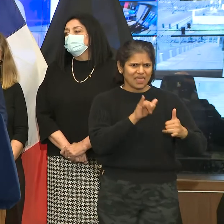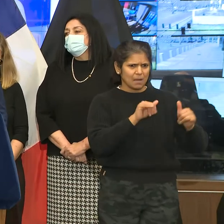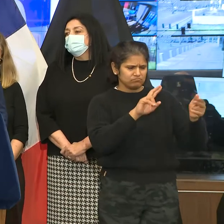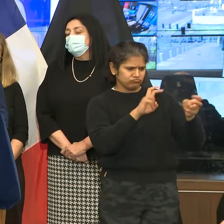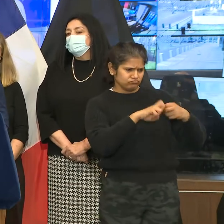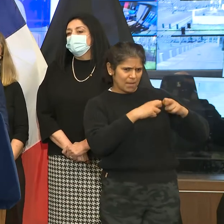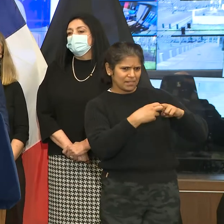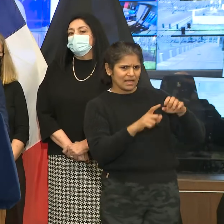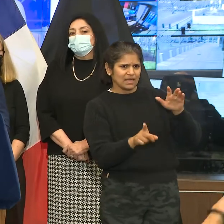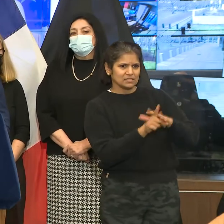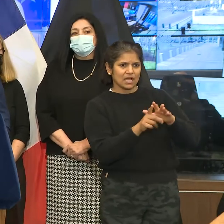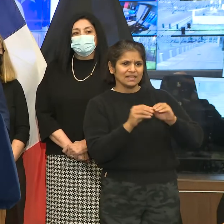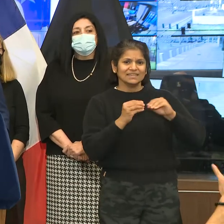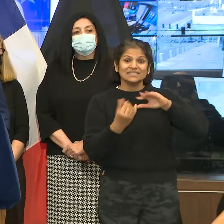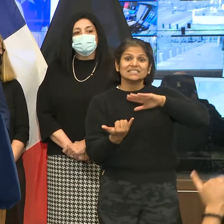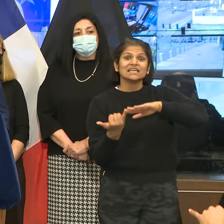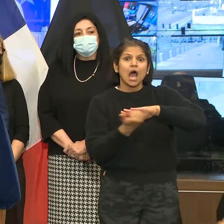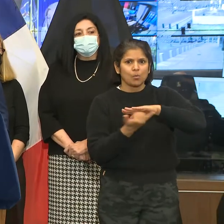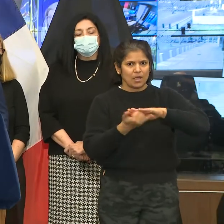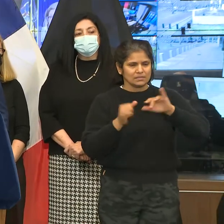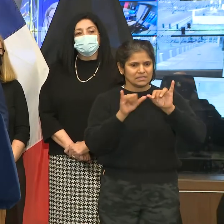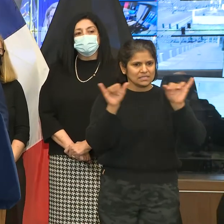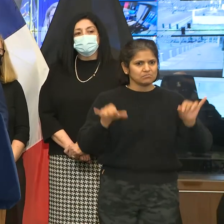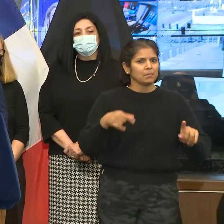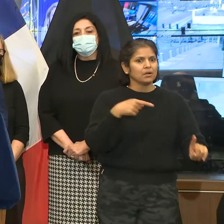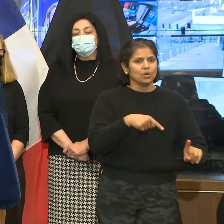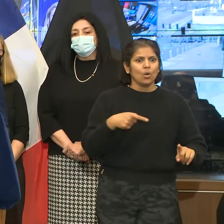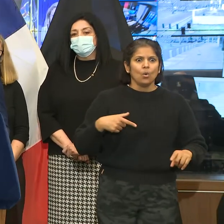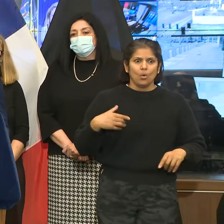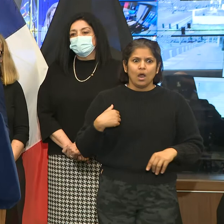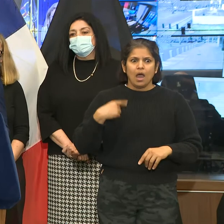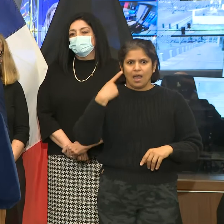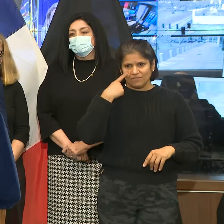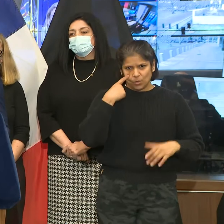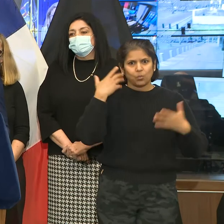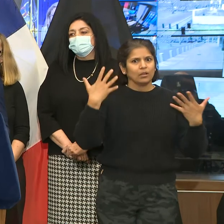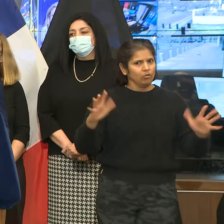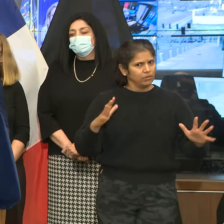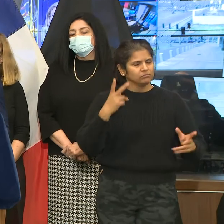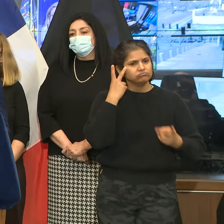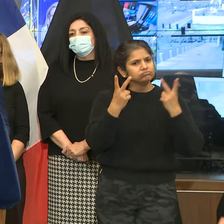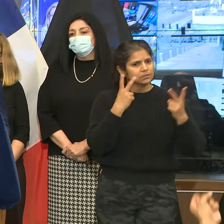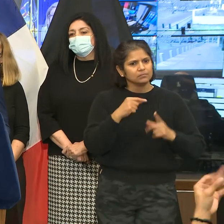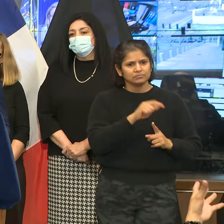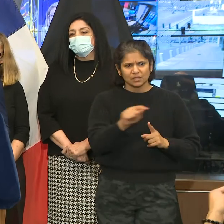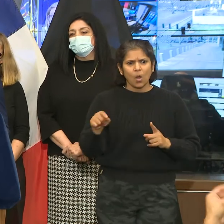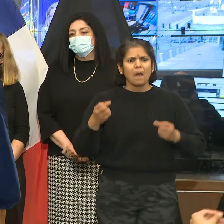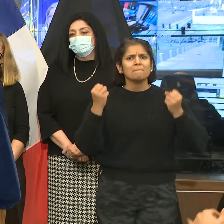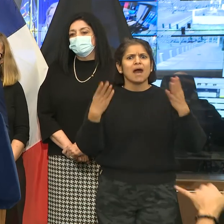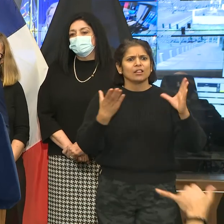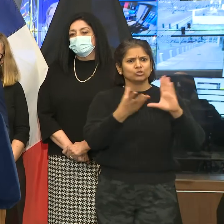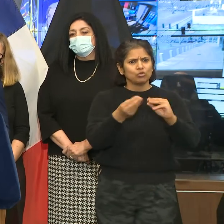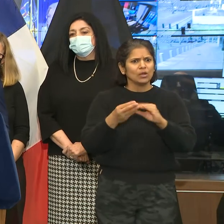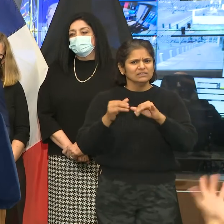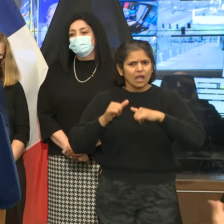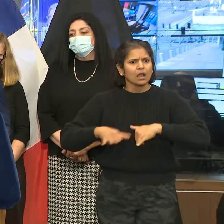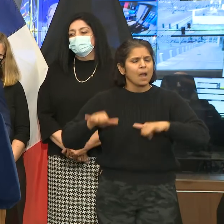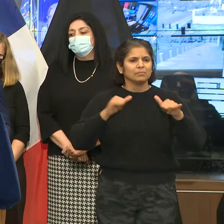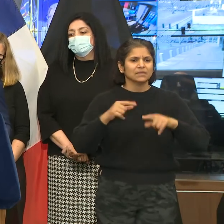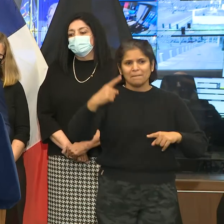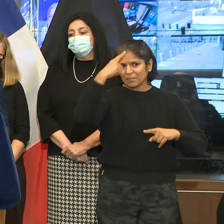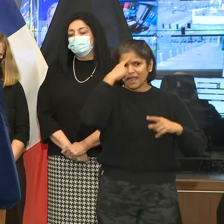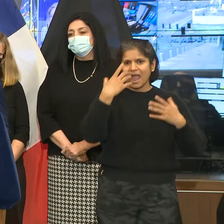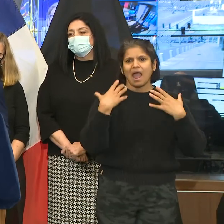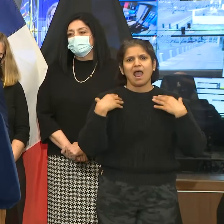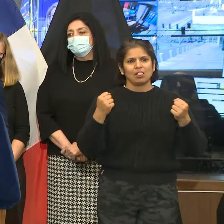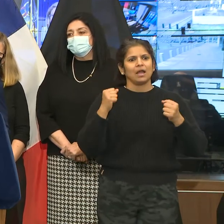problems we're facing. And I'm sure you know, when you cover some of these stories, that's the common denominator we're seeing. We're seeing people with mental health issues that